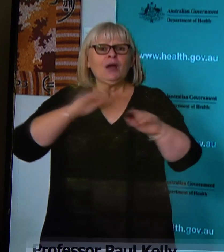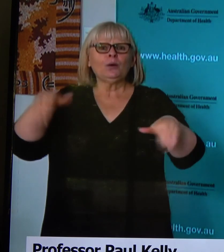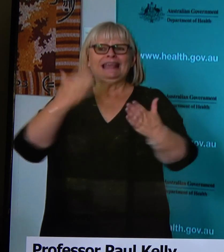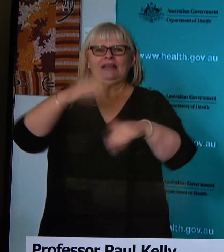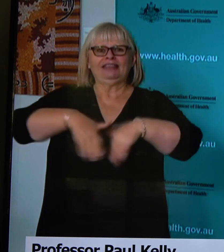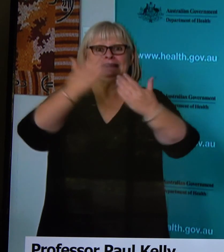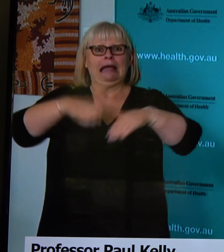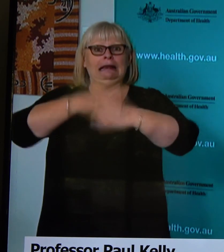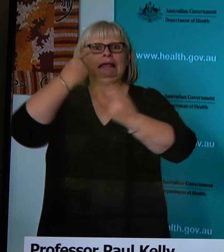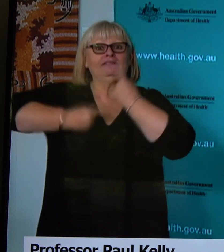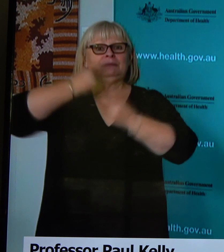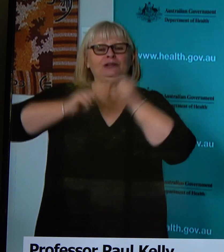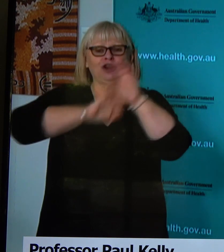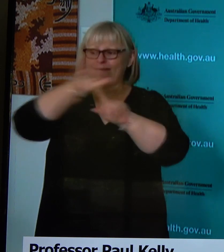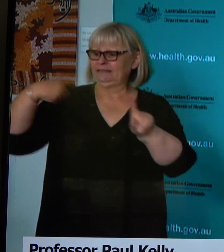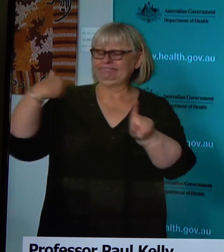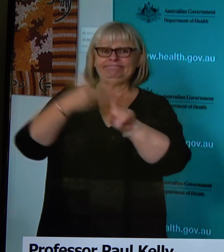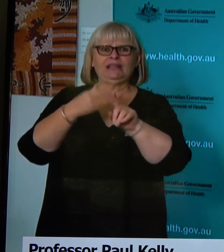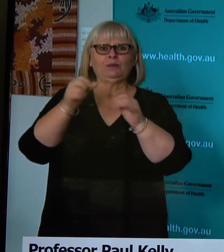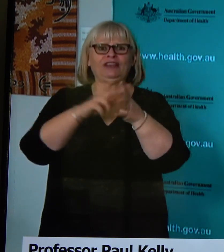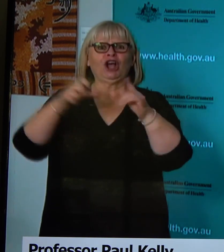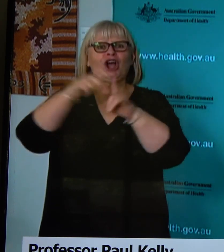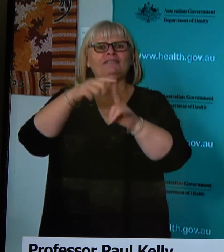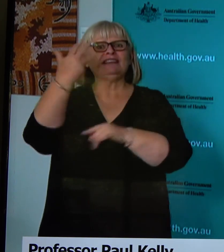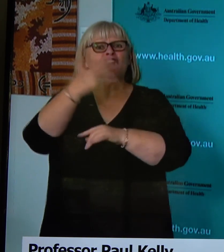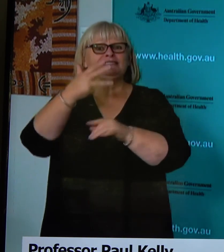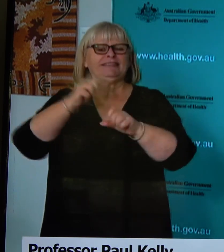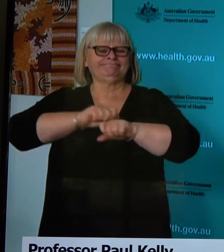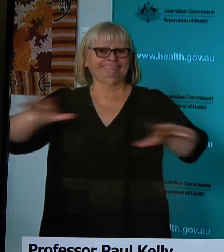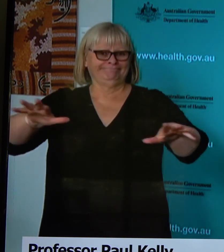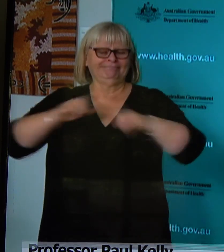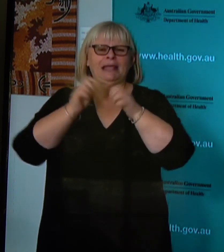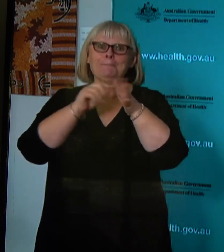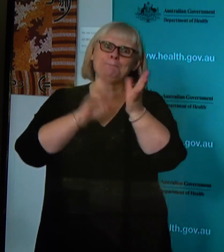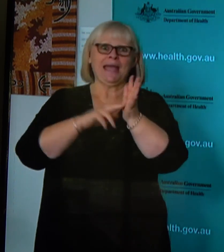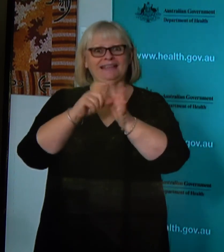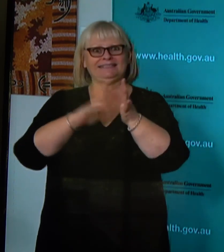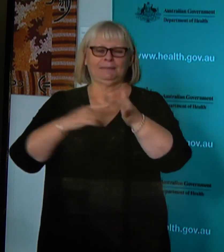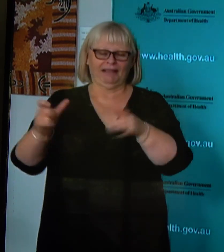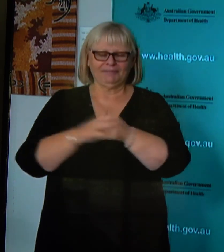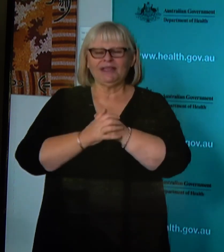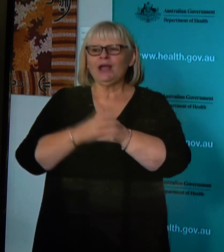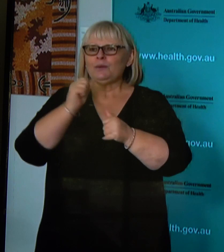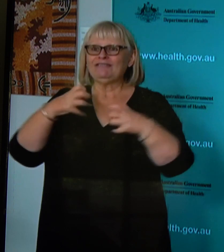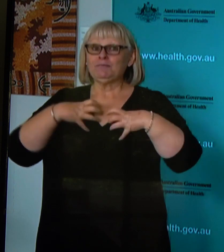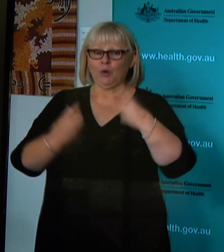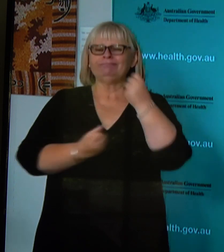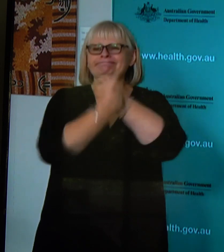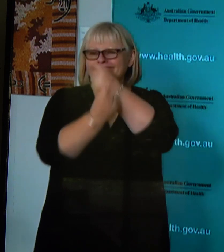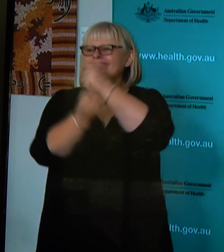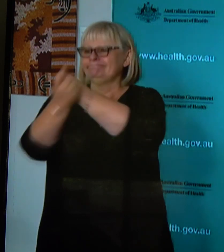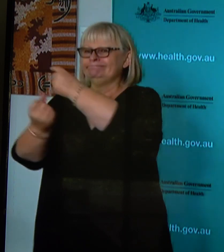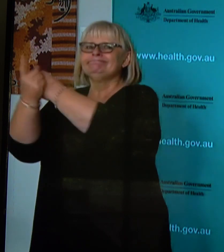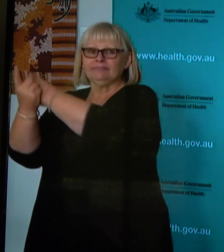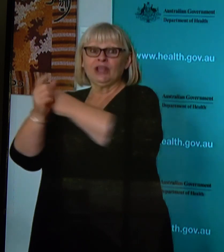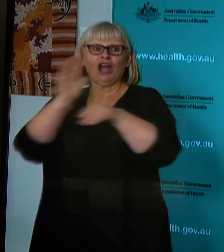The daily information about where we're up to with the COVID-19 epidemic or pandemic. So we've had further cases